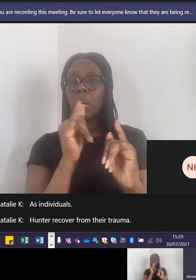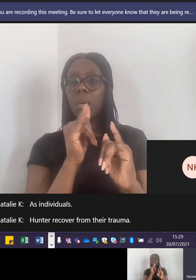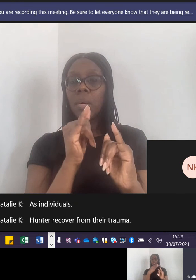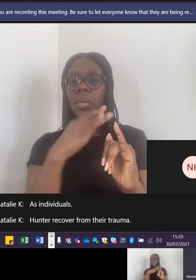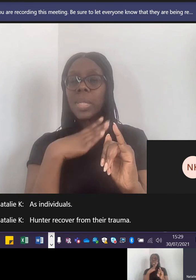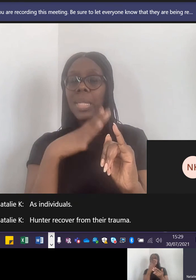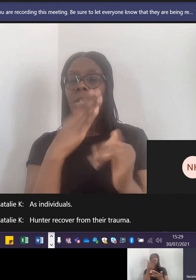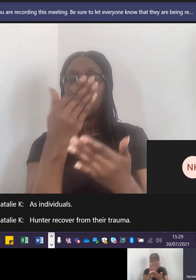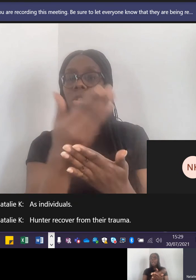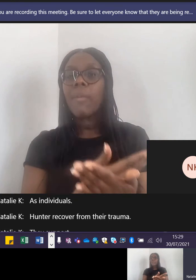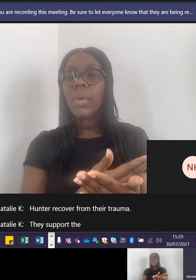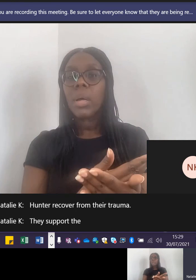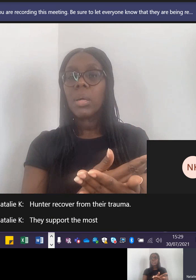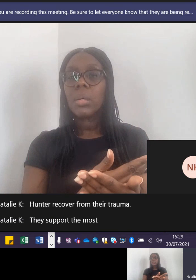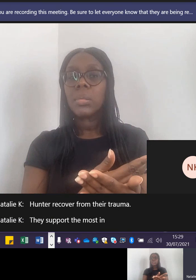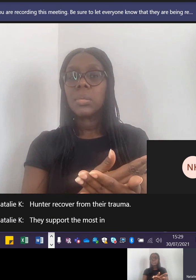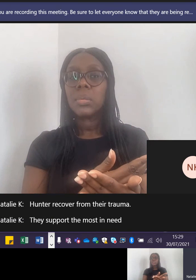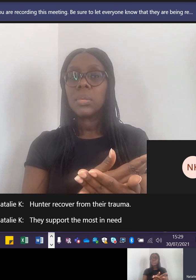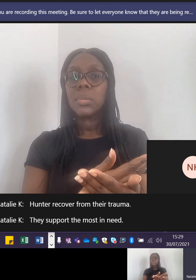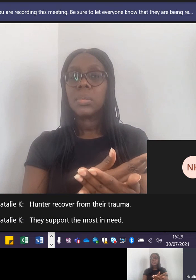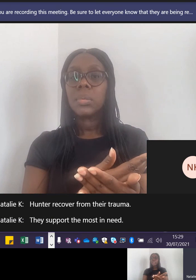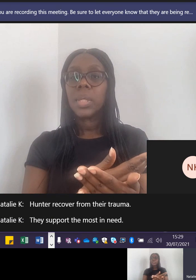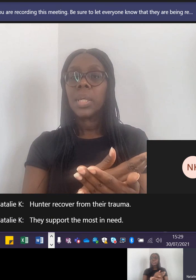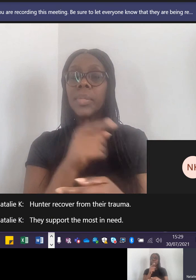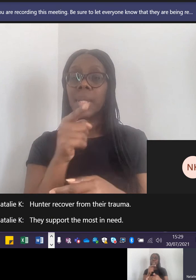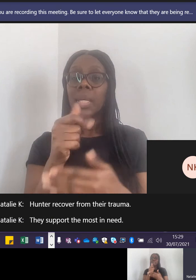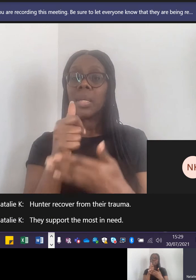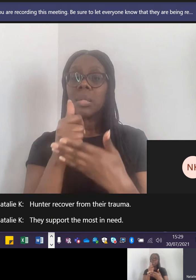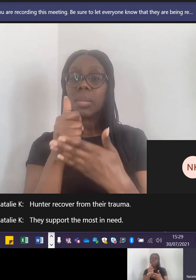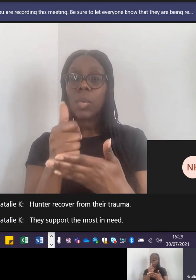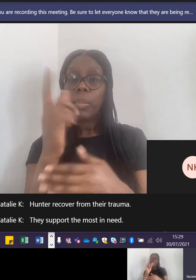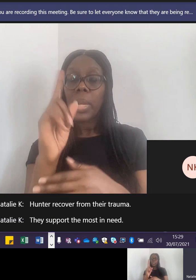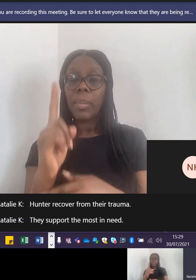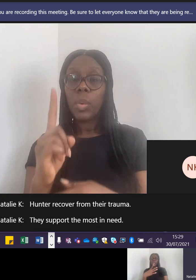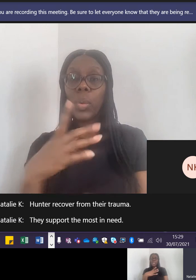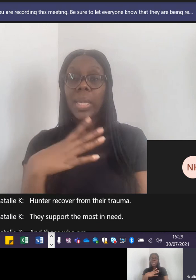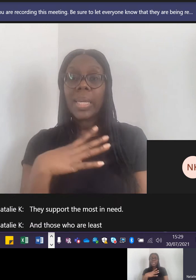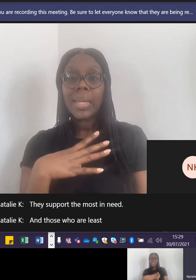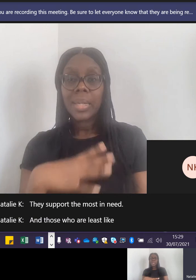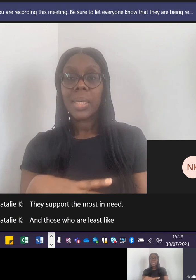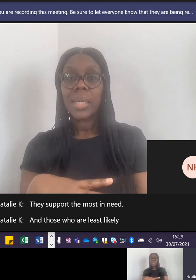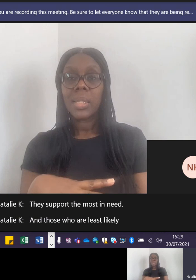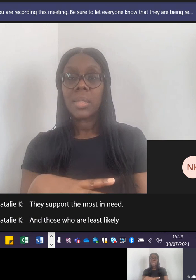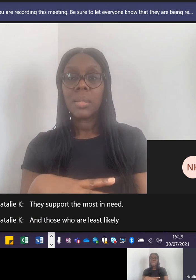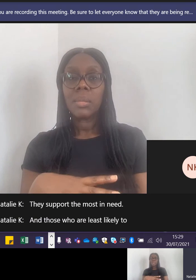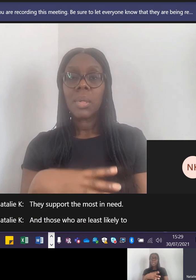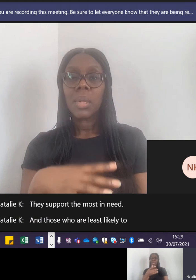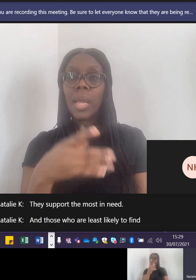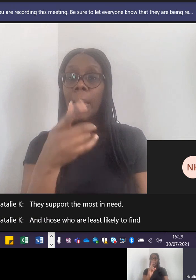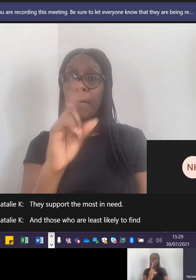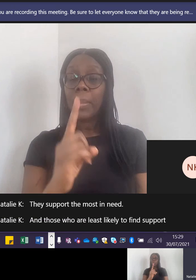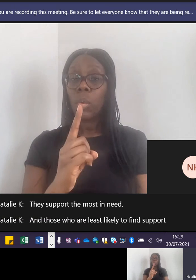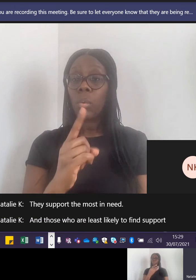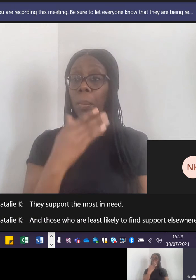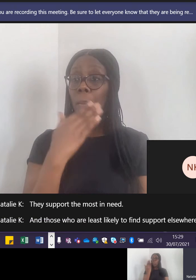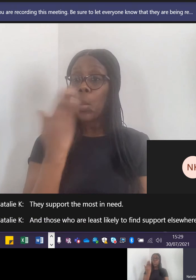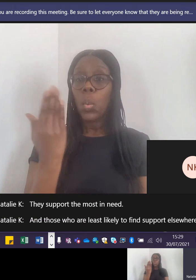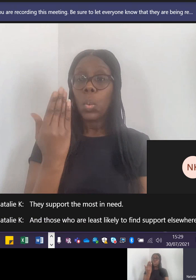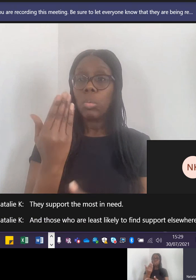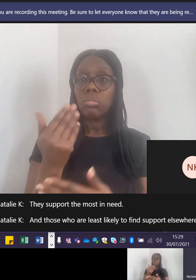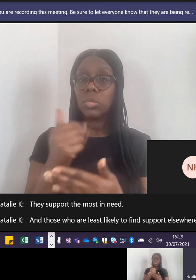They support the most in need and those who are least likely to find support elsewhere.